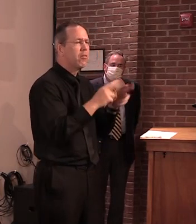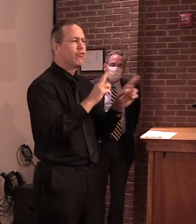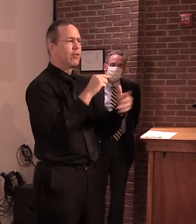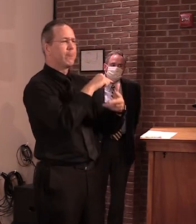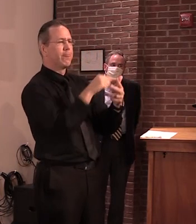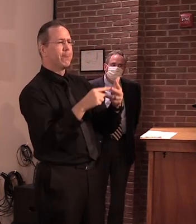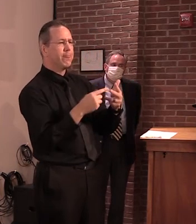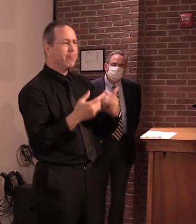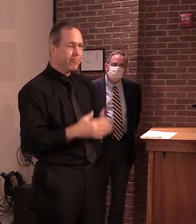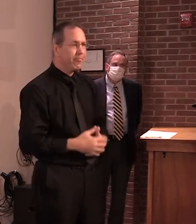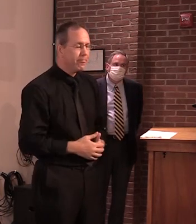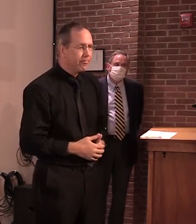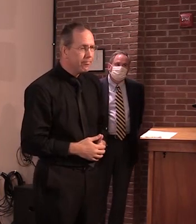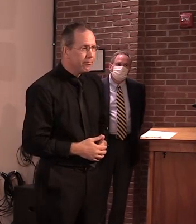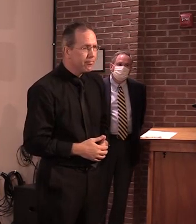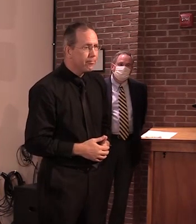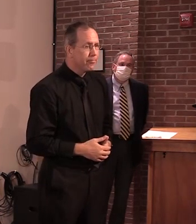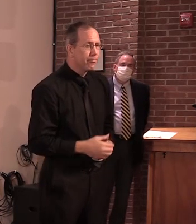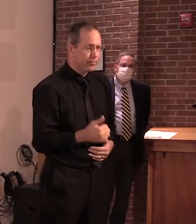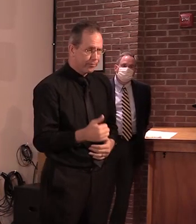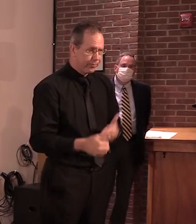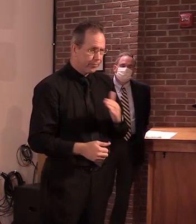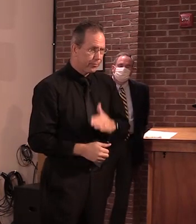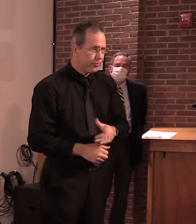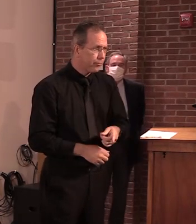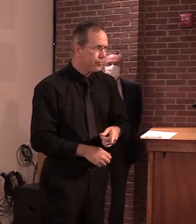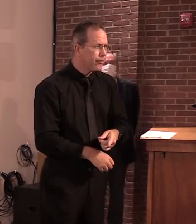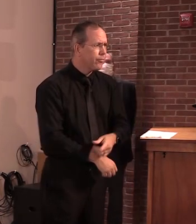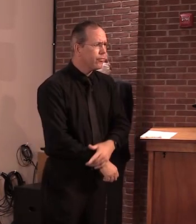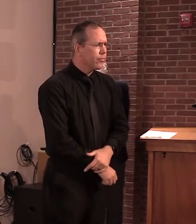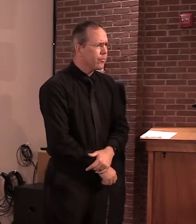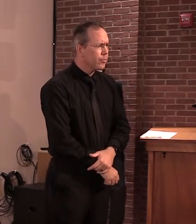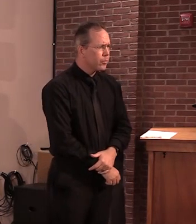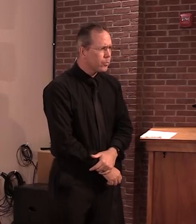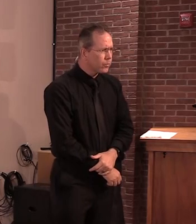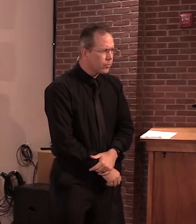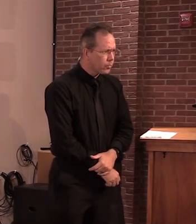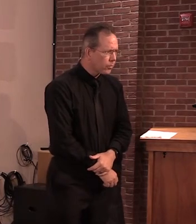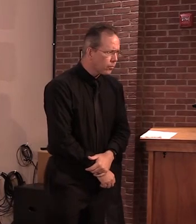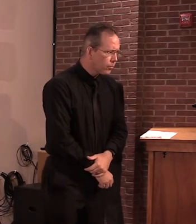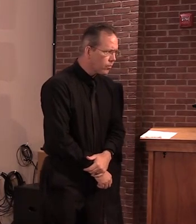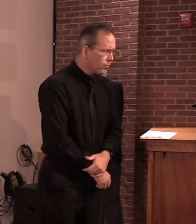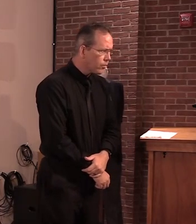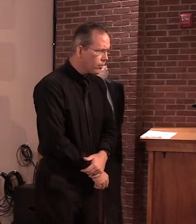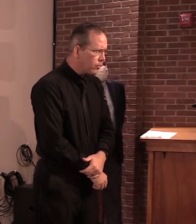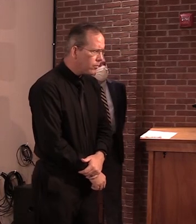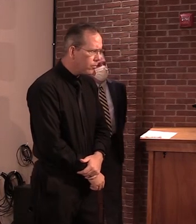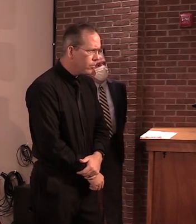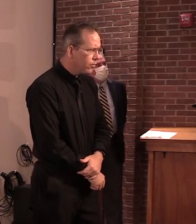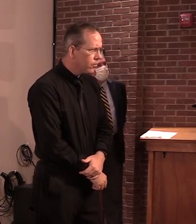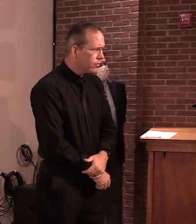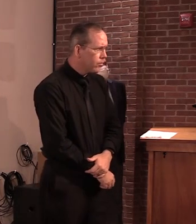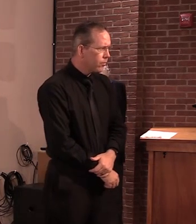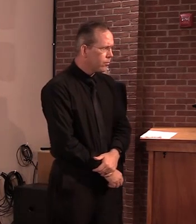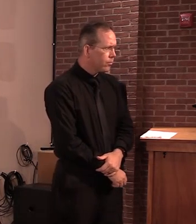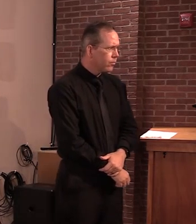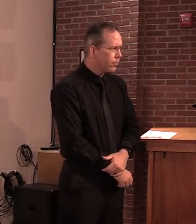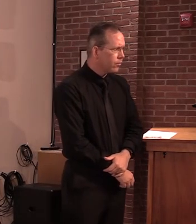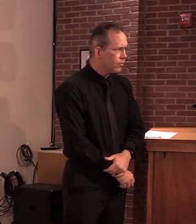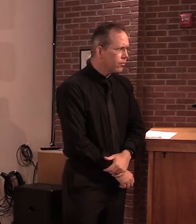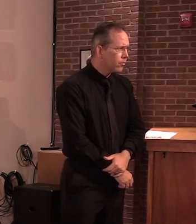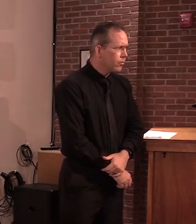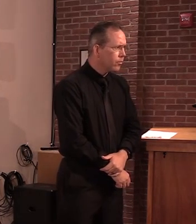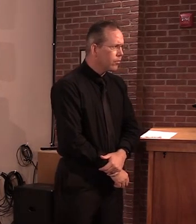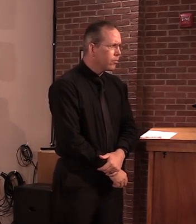And so, is there any funding available either through the state or through the CARES Act to help maybe boost some staffing levels? Because as